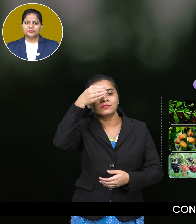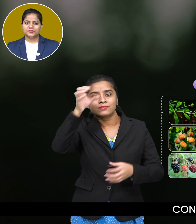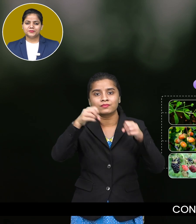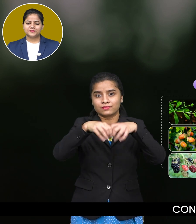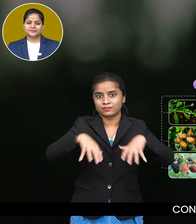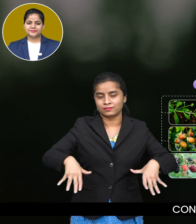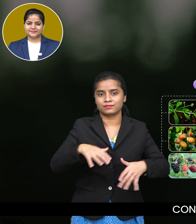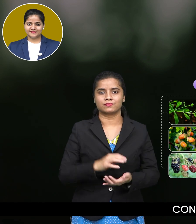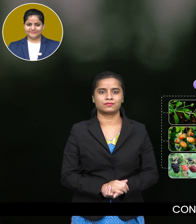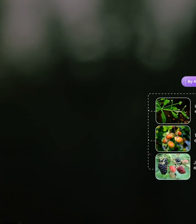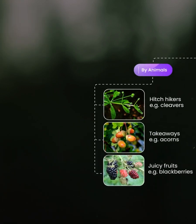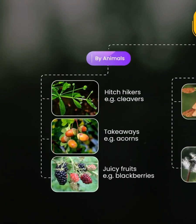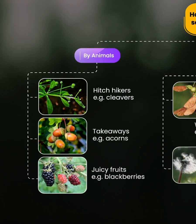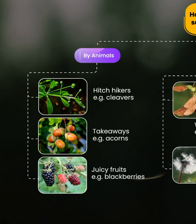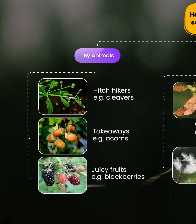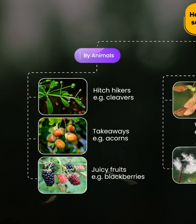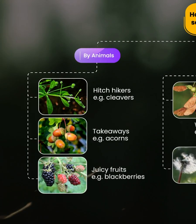Concept map.